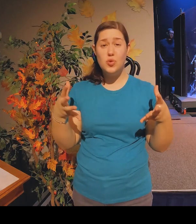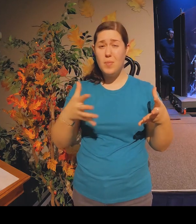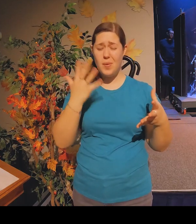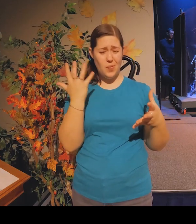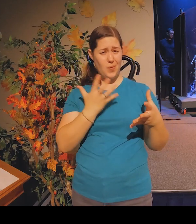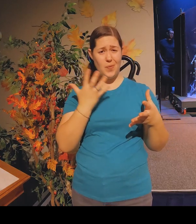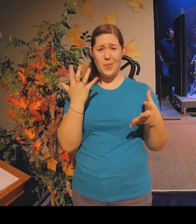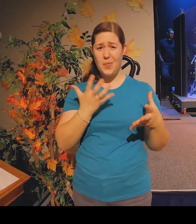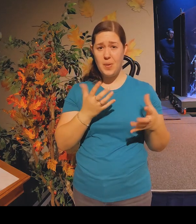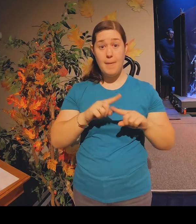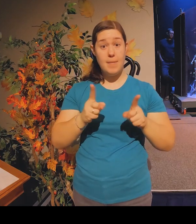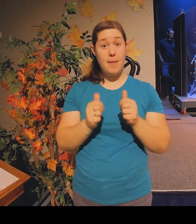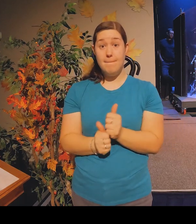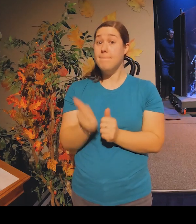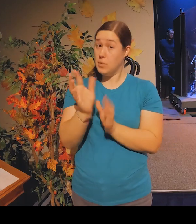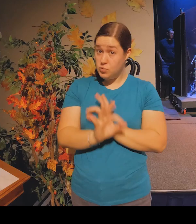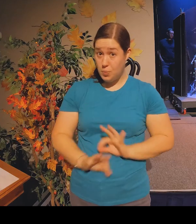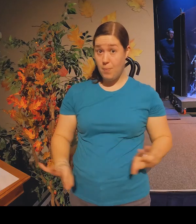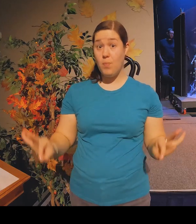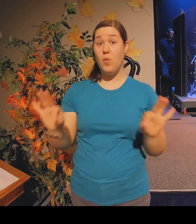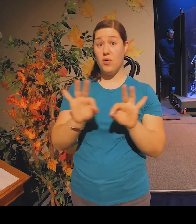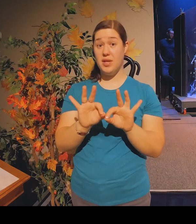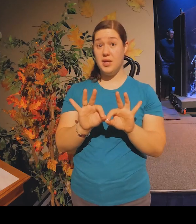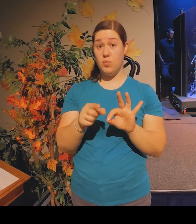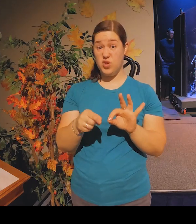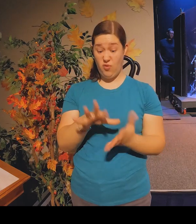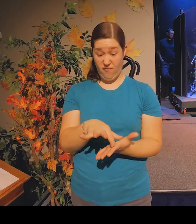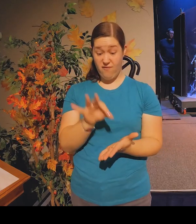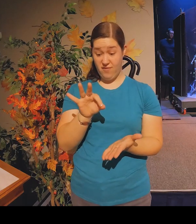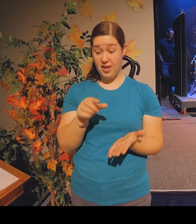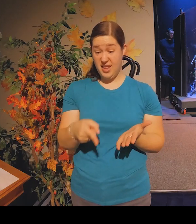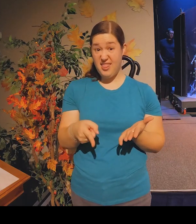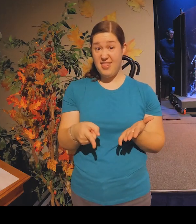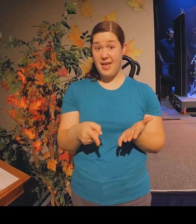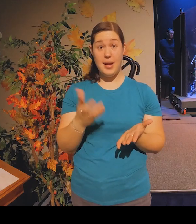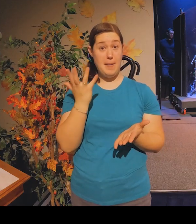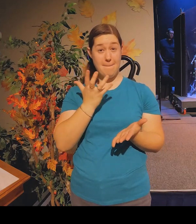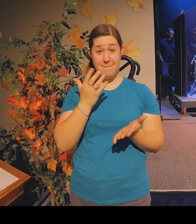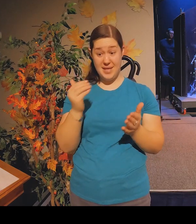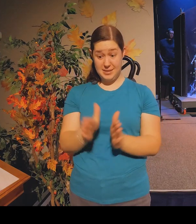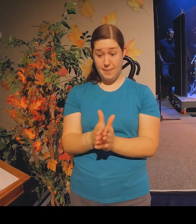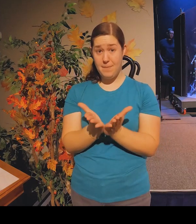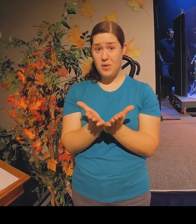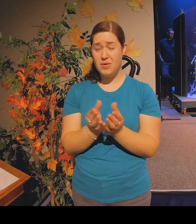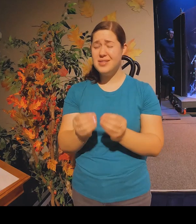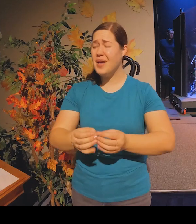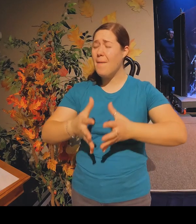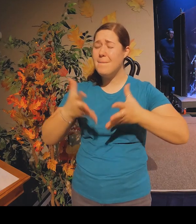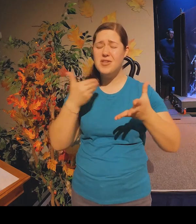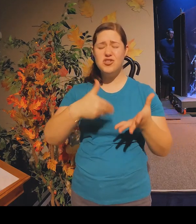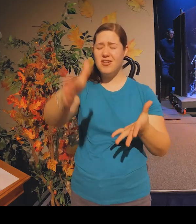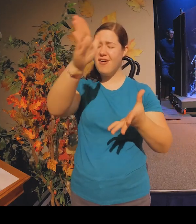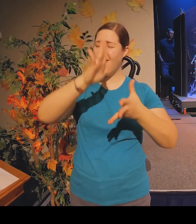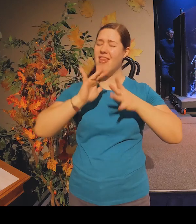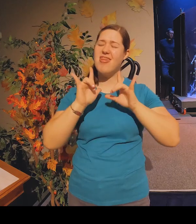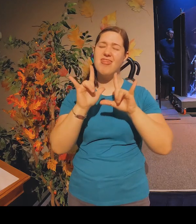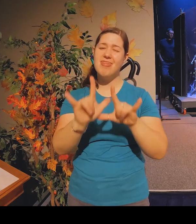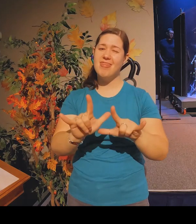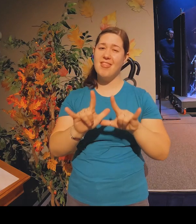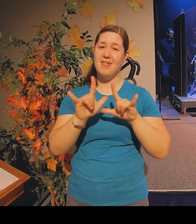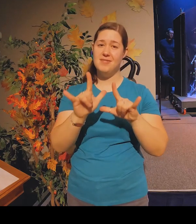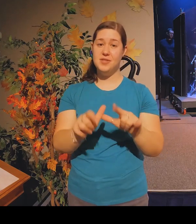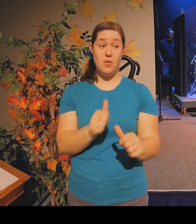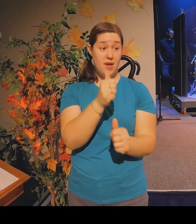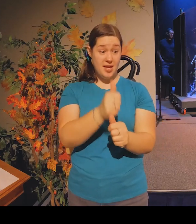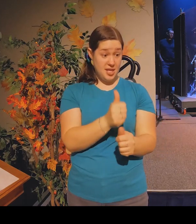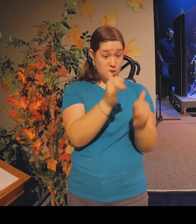most importantly, what you're going to discover in that amazing book is how much God loves you. God loves each and every one of you